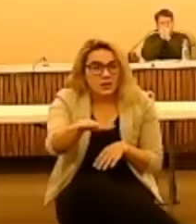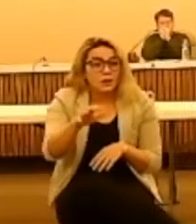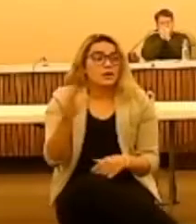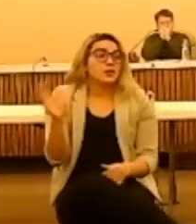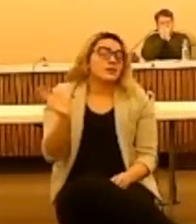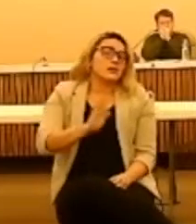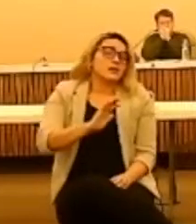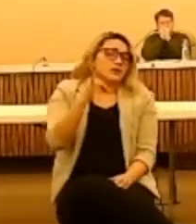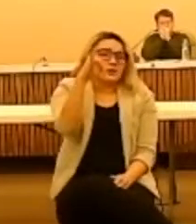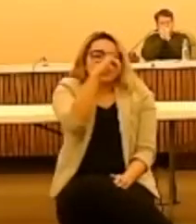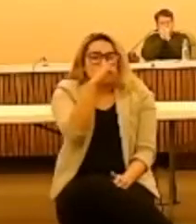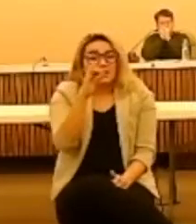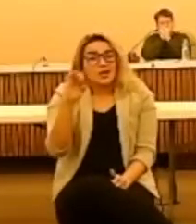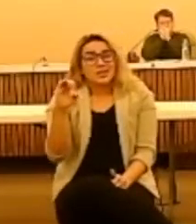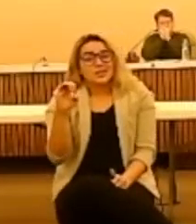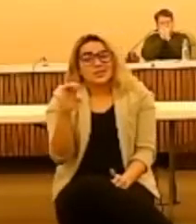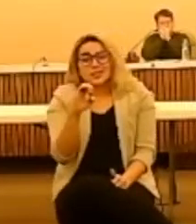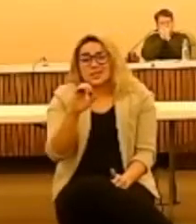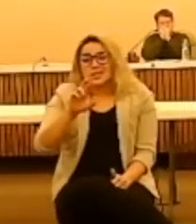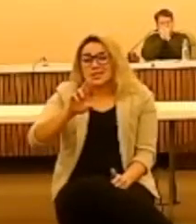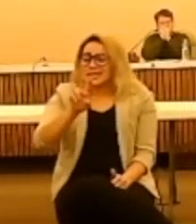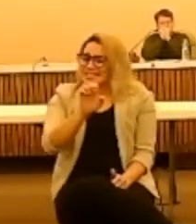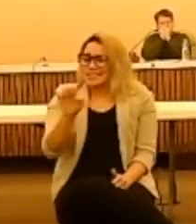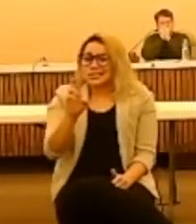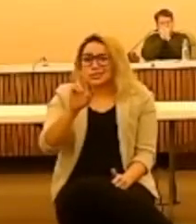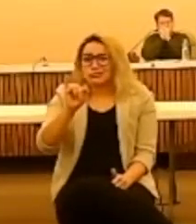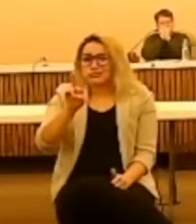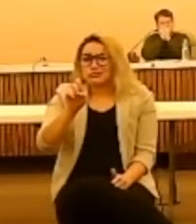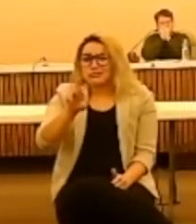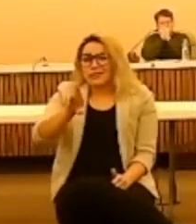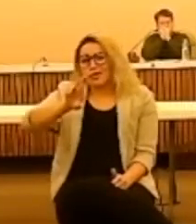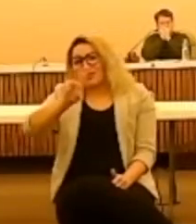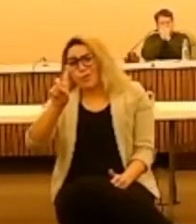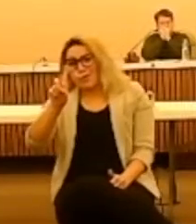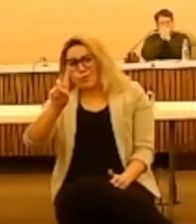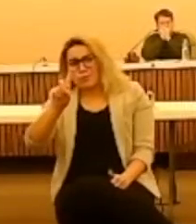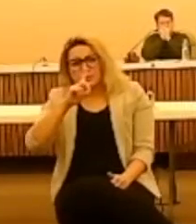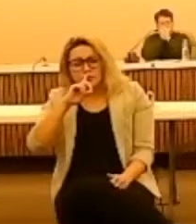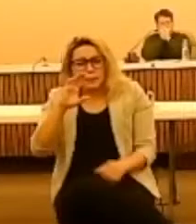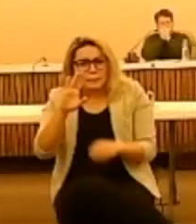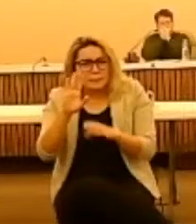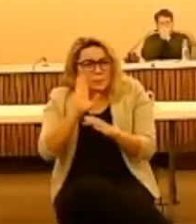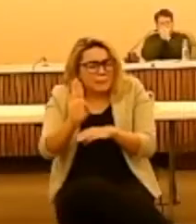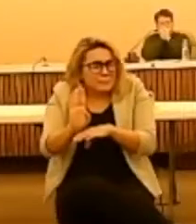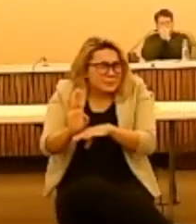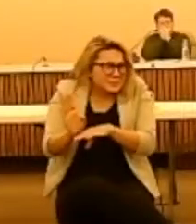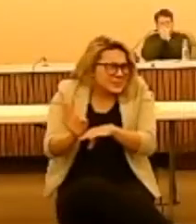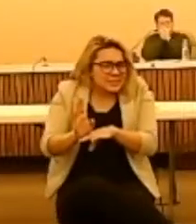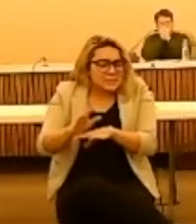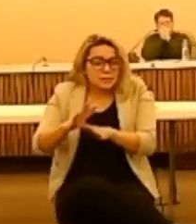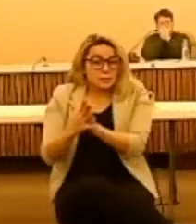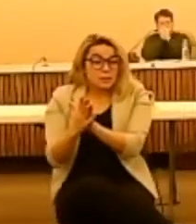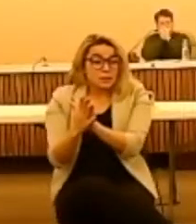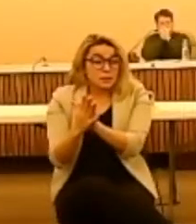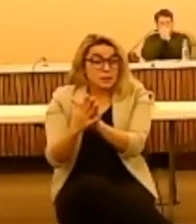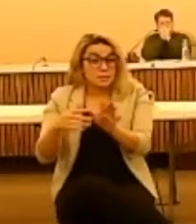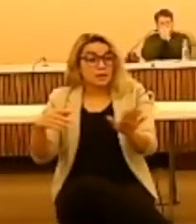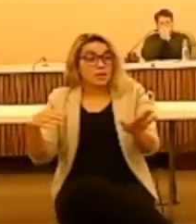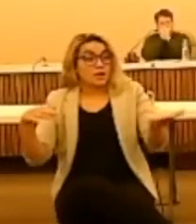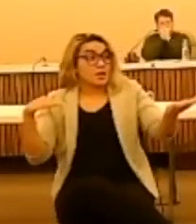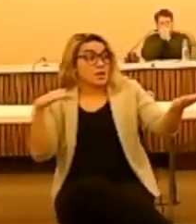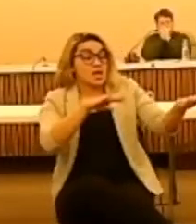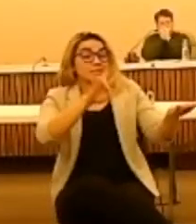busy. That crosswalk over to 7-Eleven, kids cross that all the time. There's no